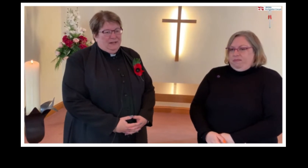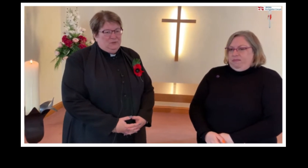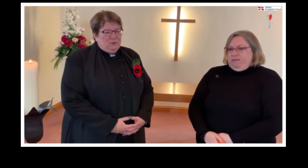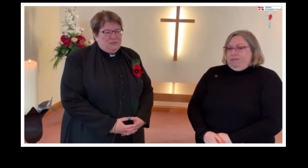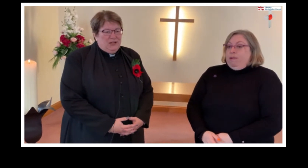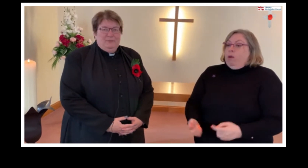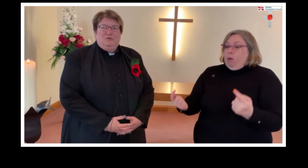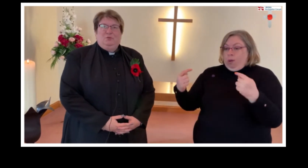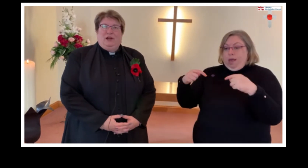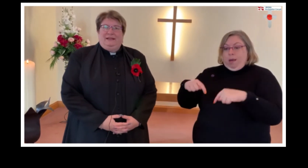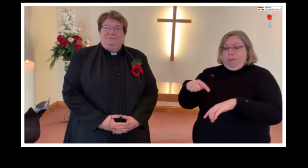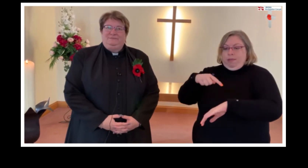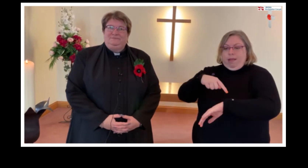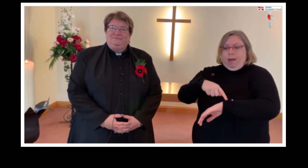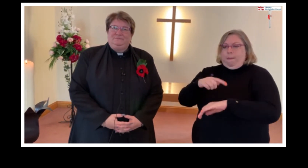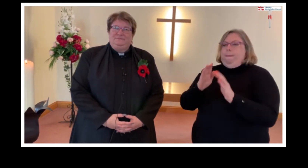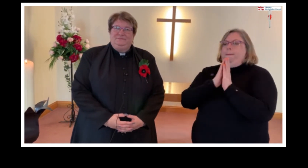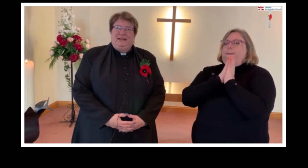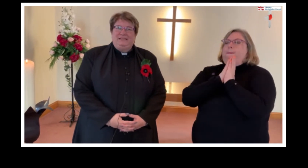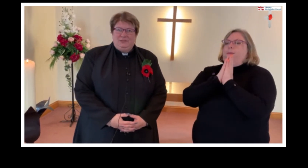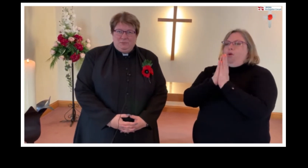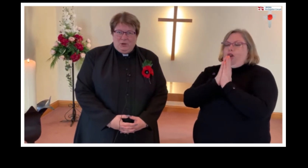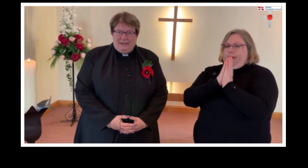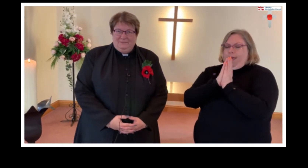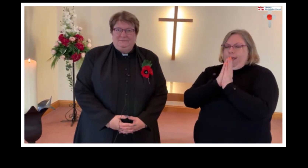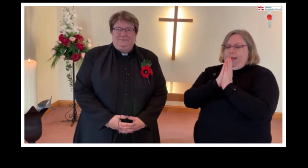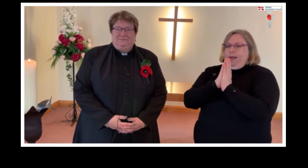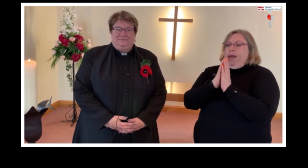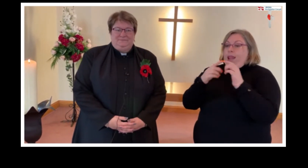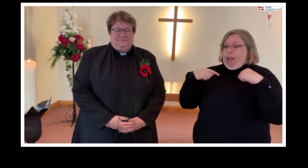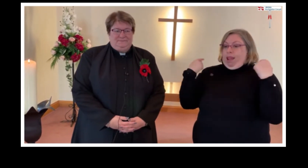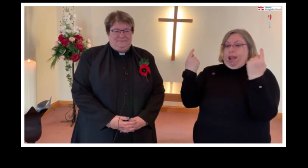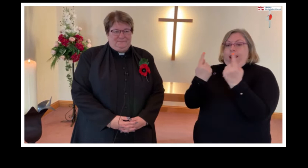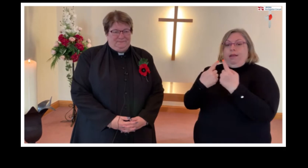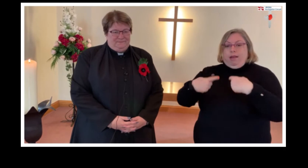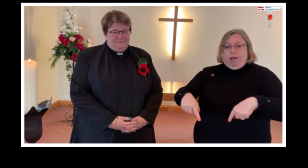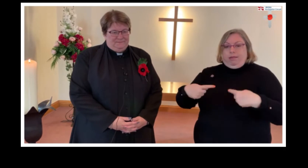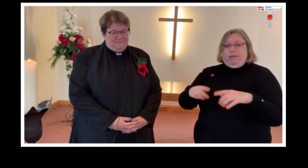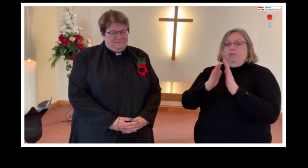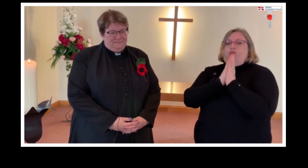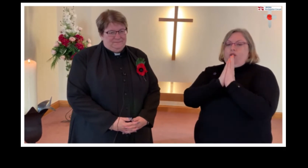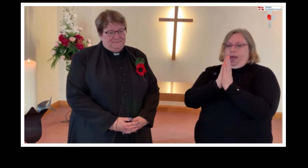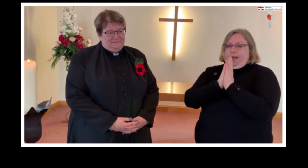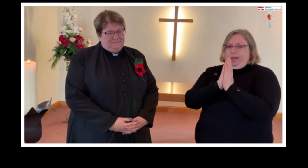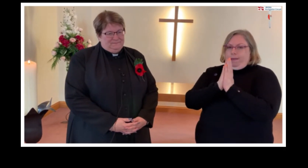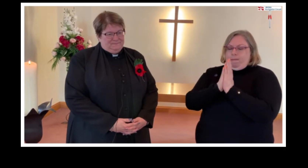We come now to a time of prayer. Let us pray.